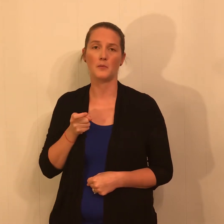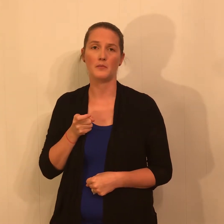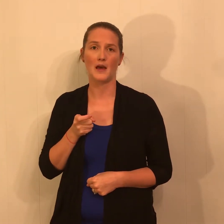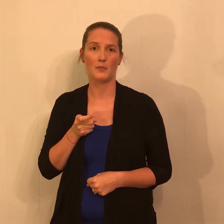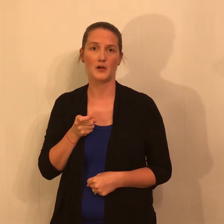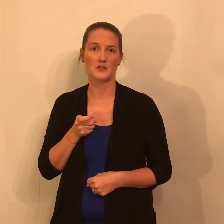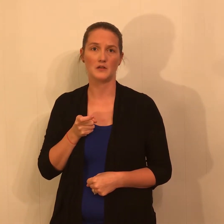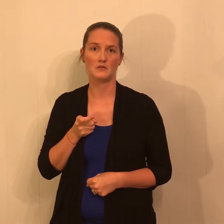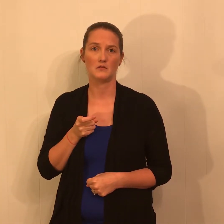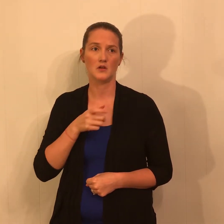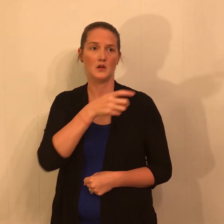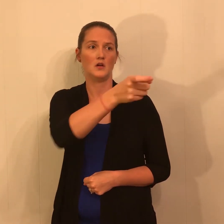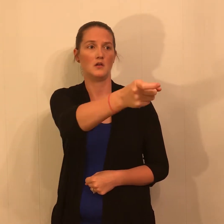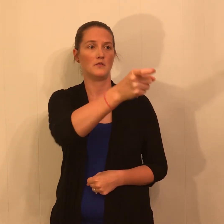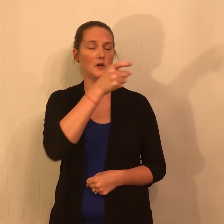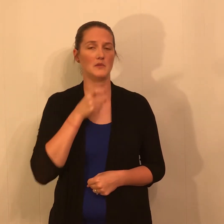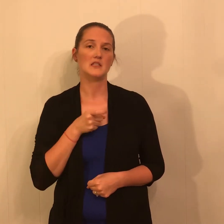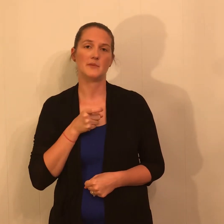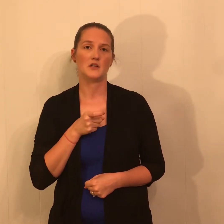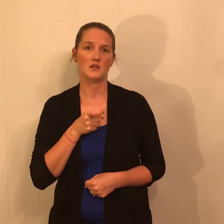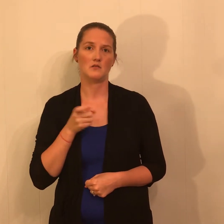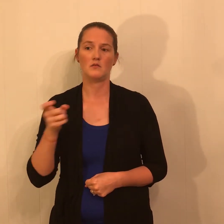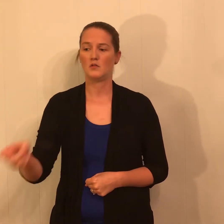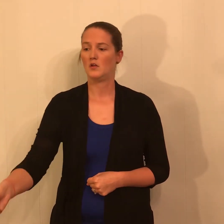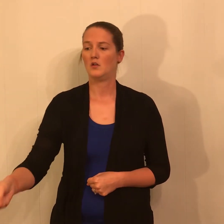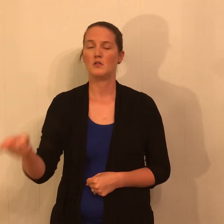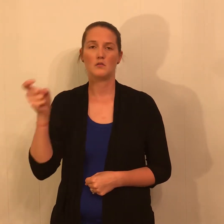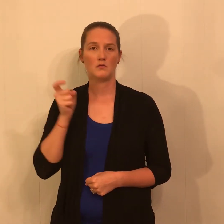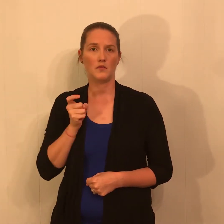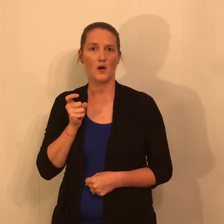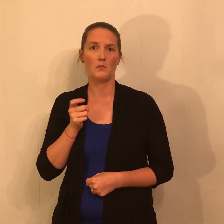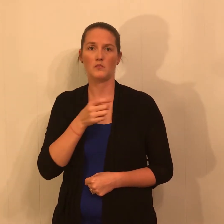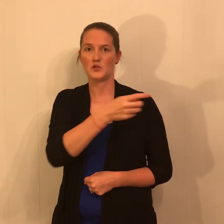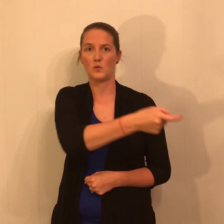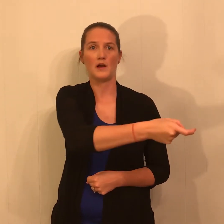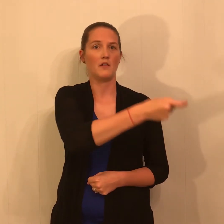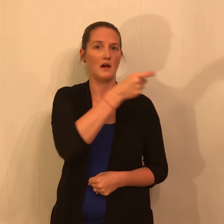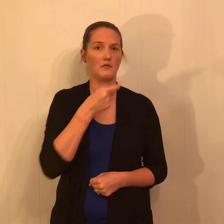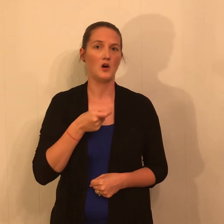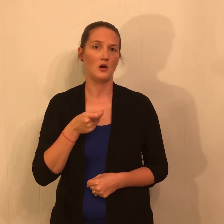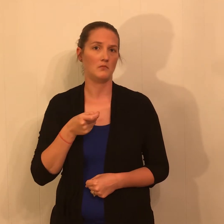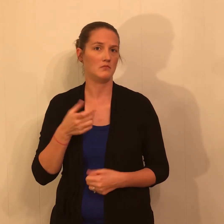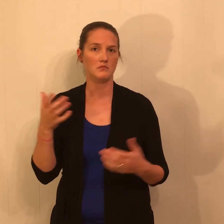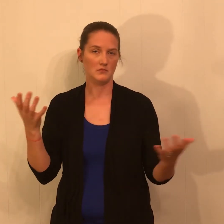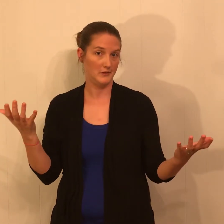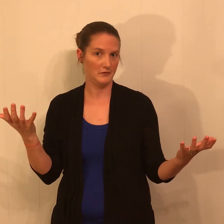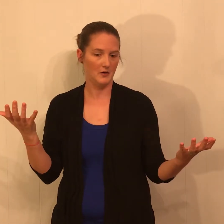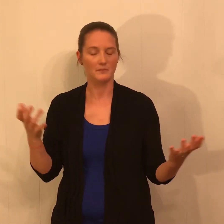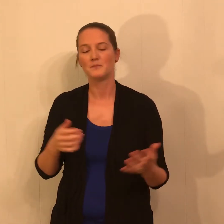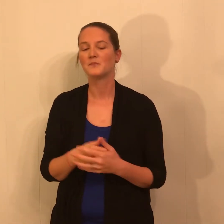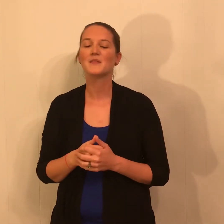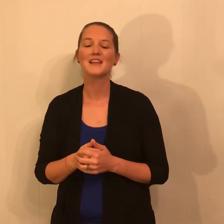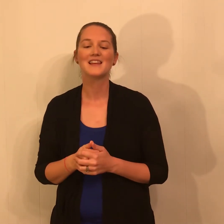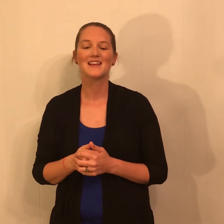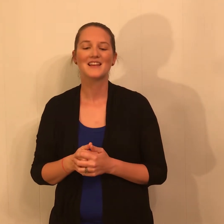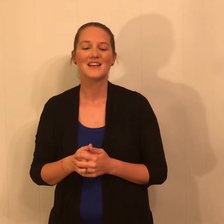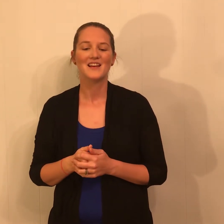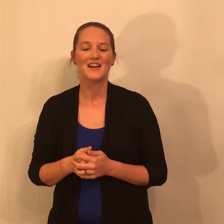that person, from this person, from, just wherever that from is from.